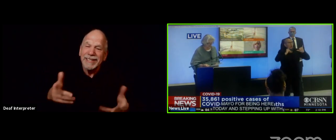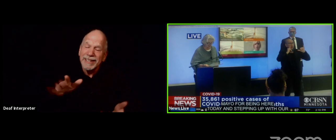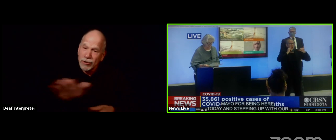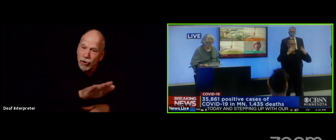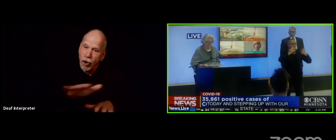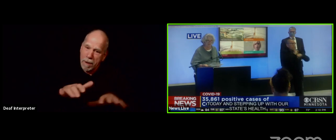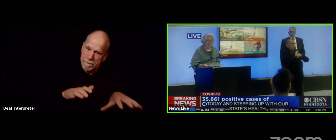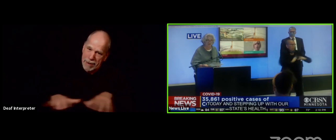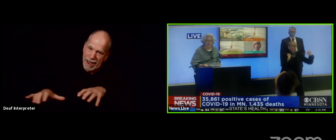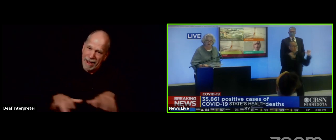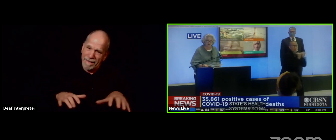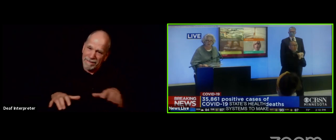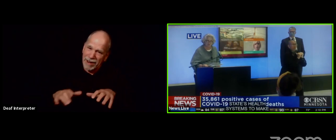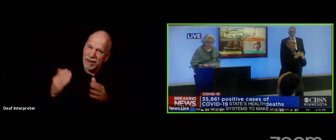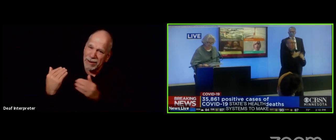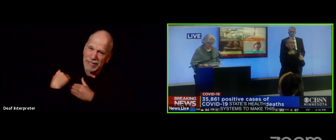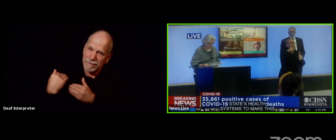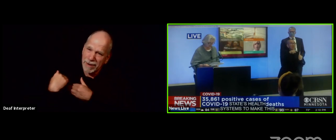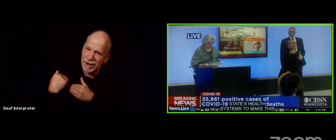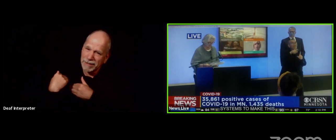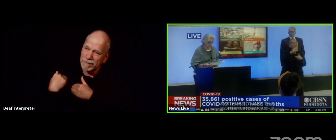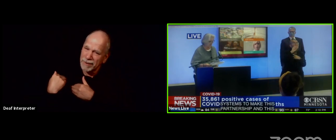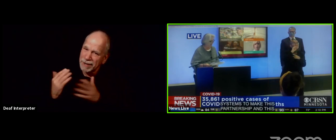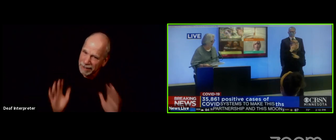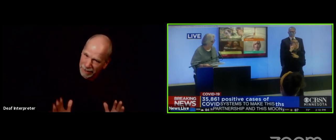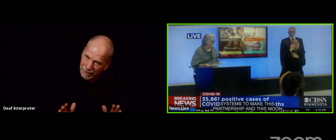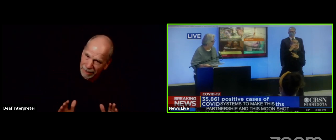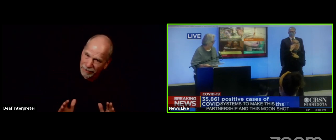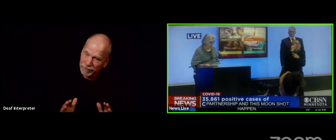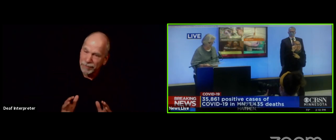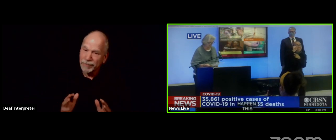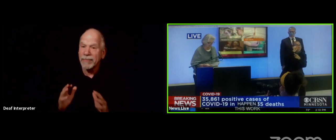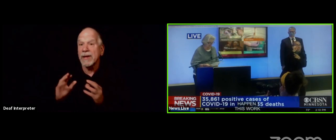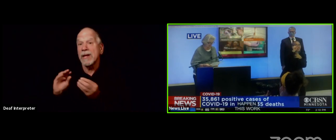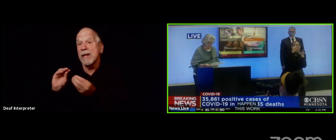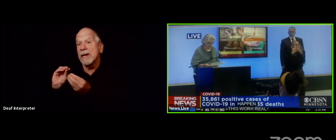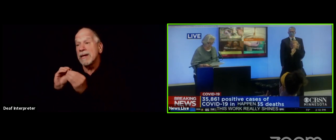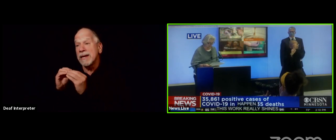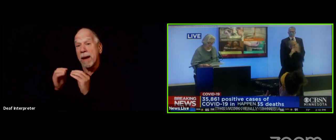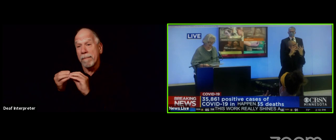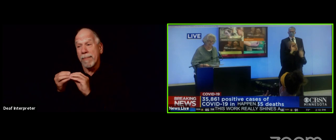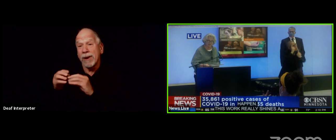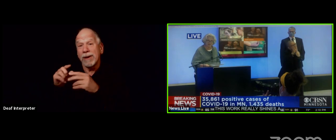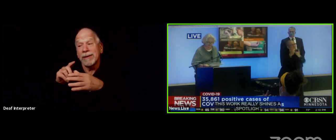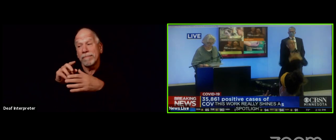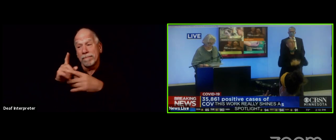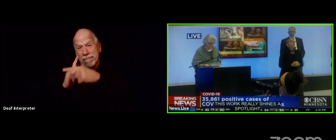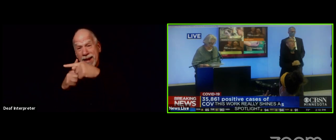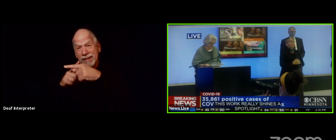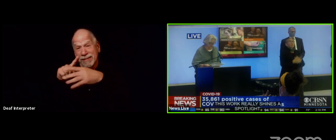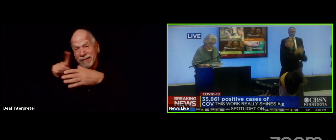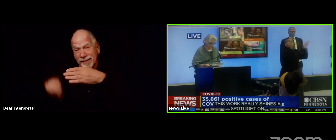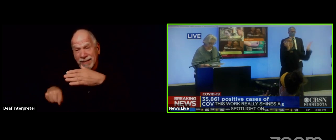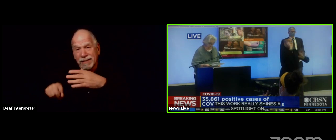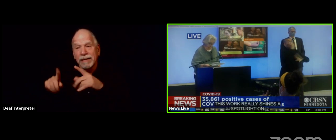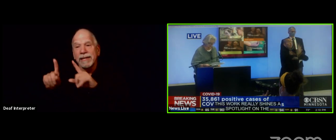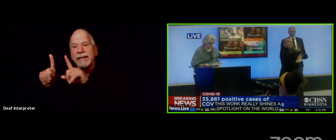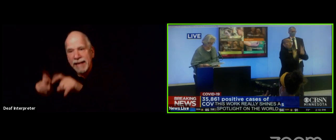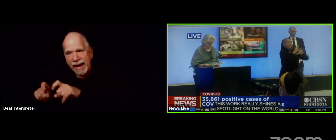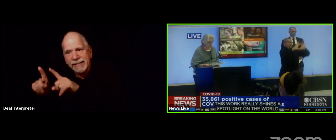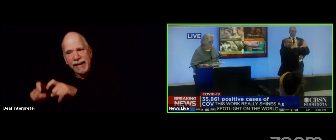moonshot happen. This work really shines a spotlight on the world-class healthcare and public health systems we have here in